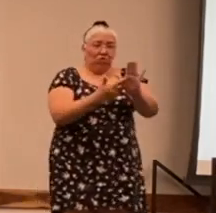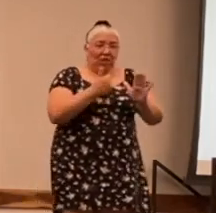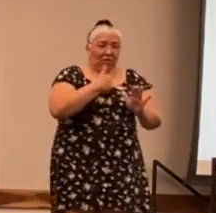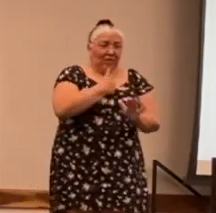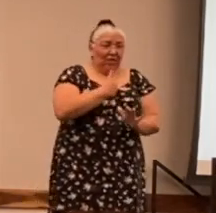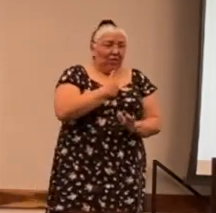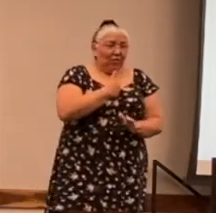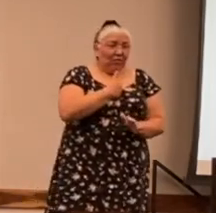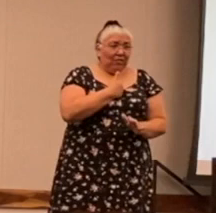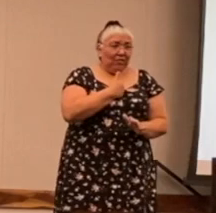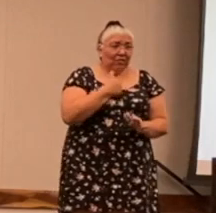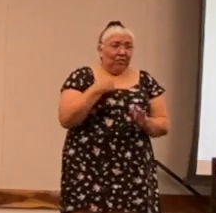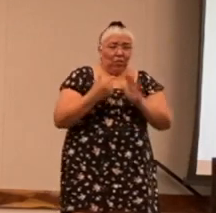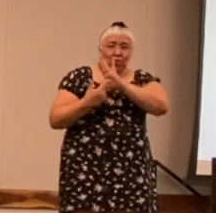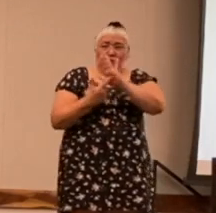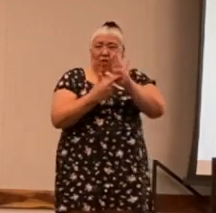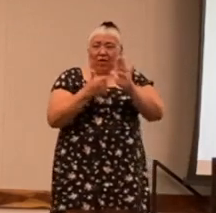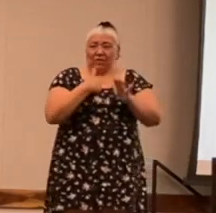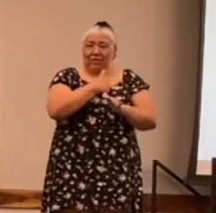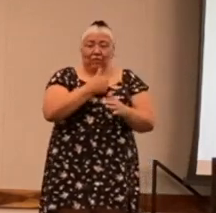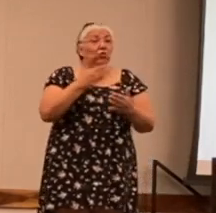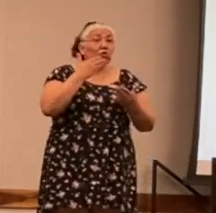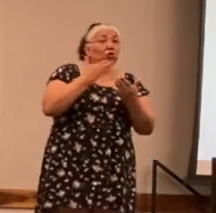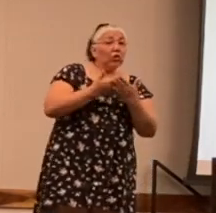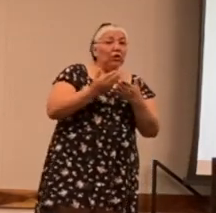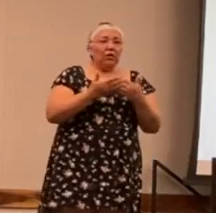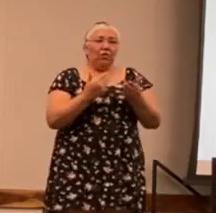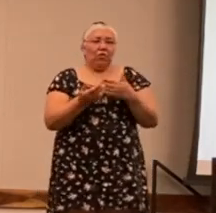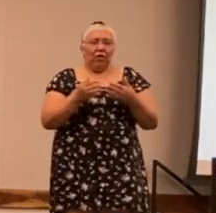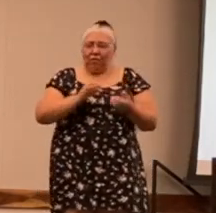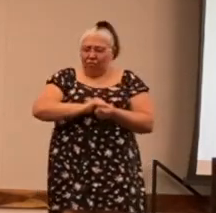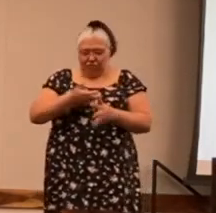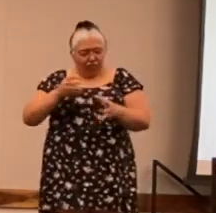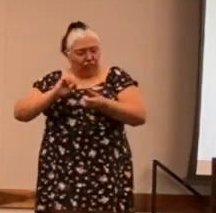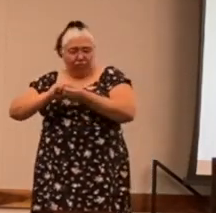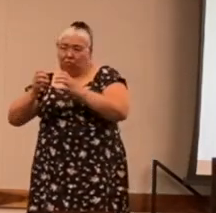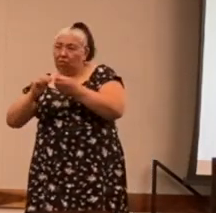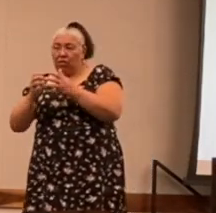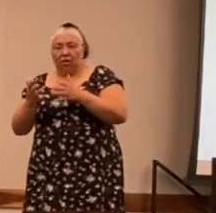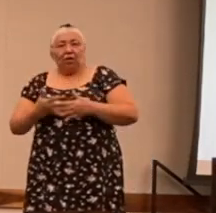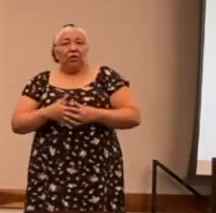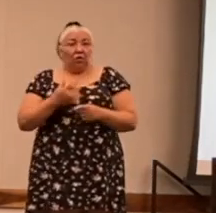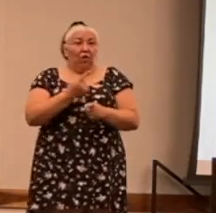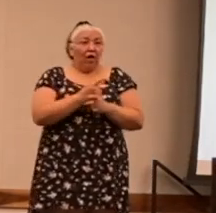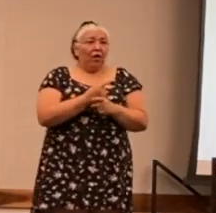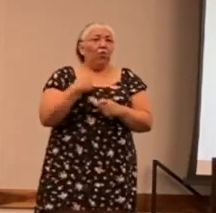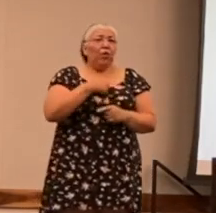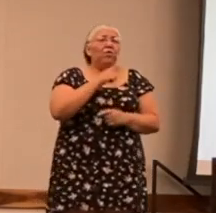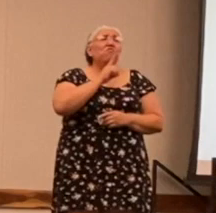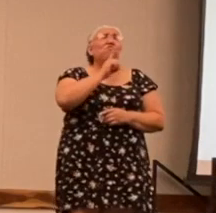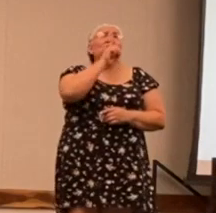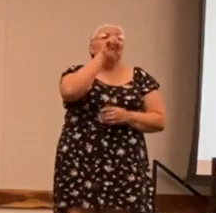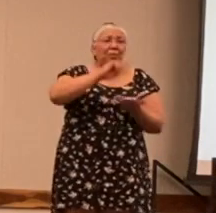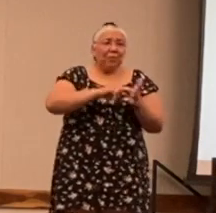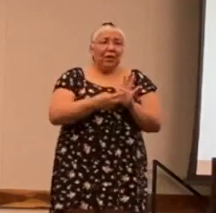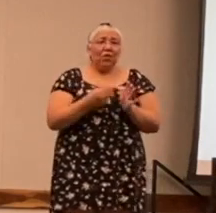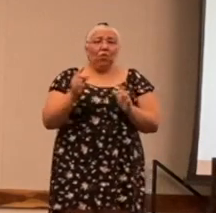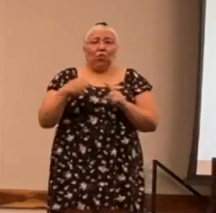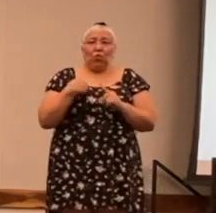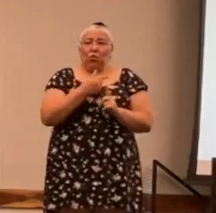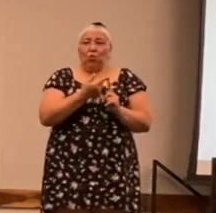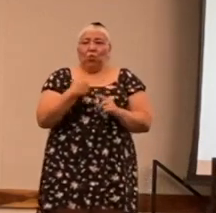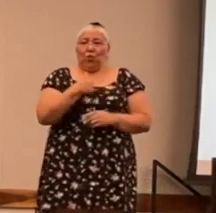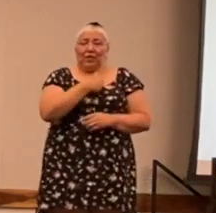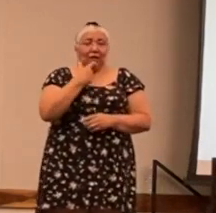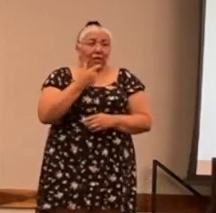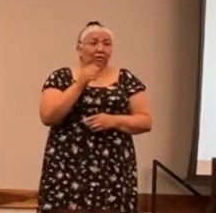Do we portray ourselves to be all good even though it's all a mess? Right? Do we really mean it when we say, yeah,